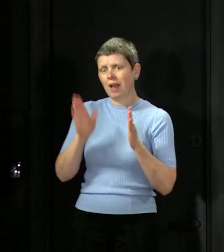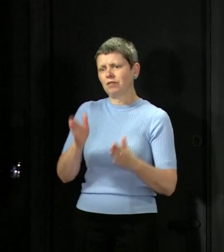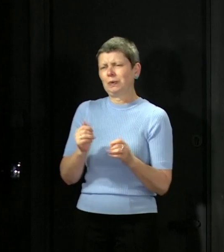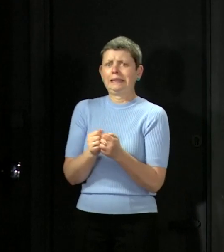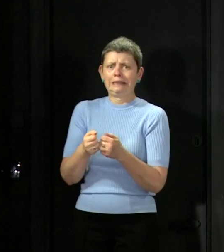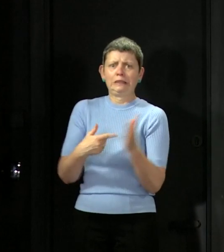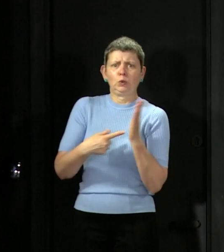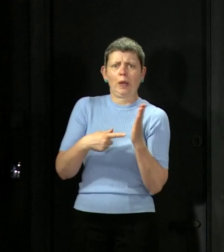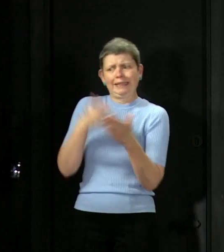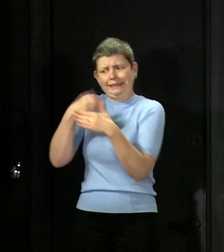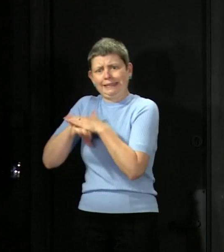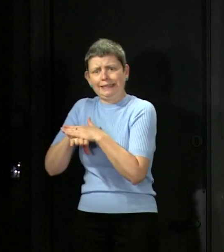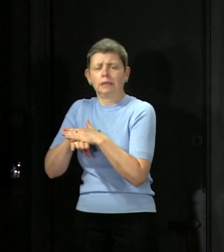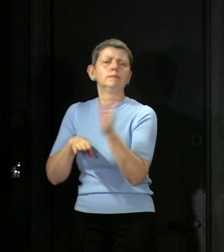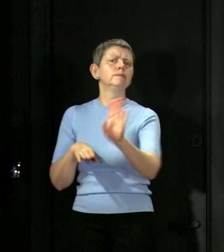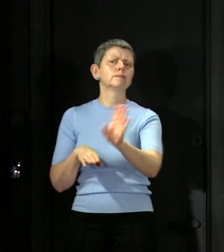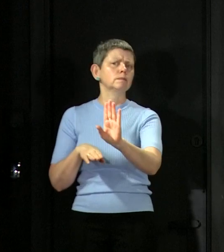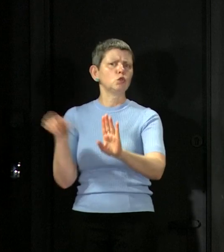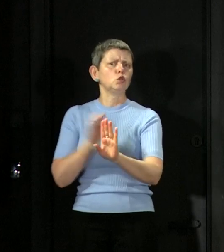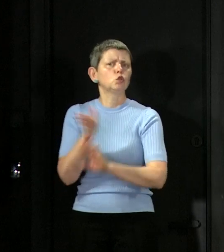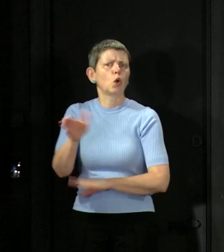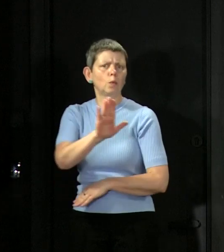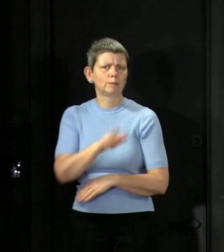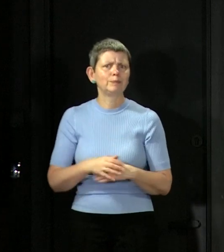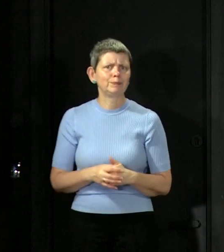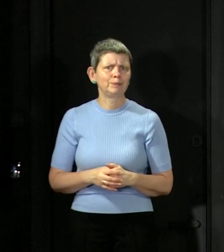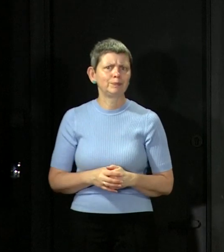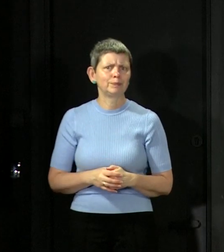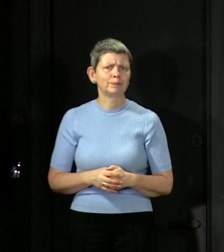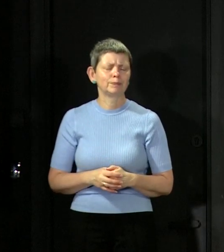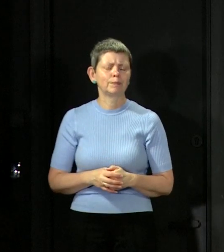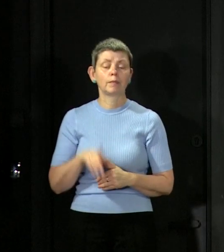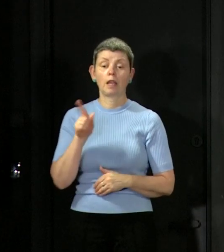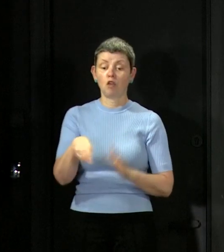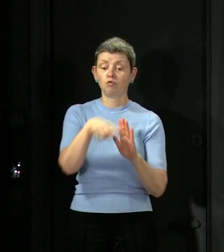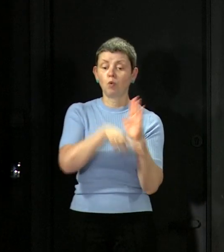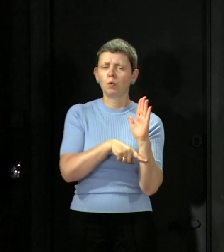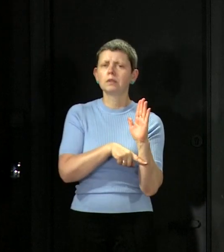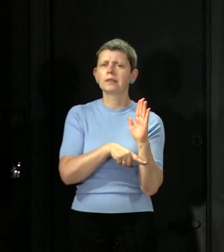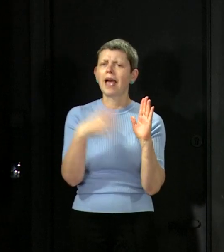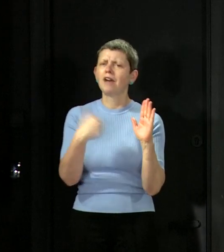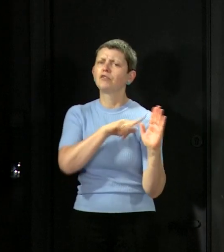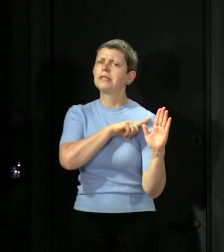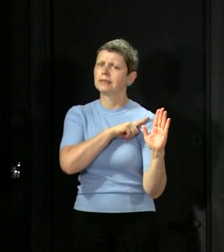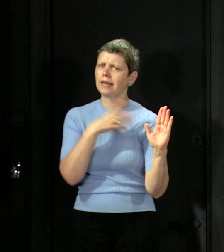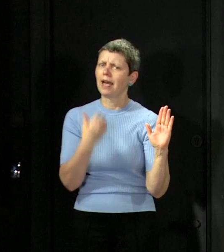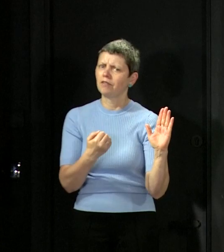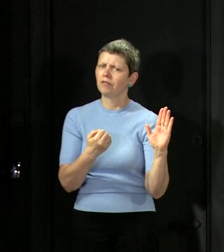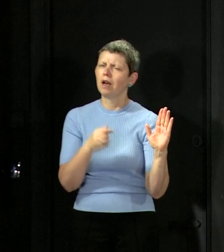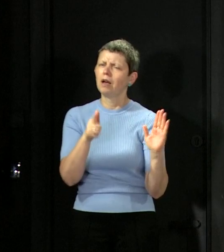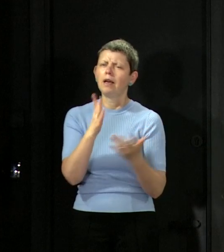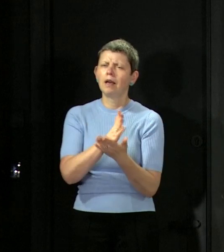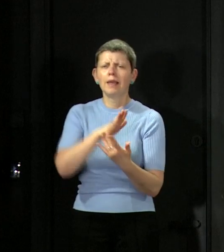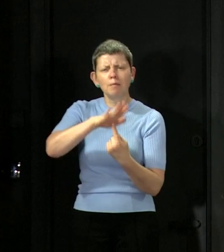then don't go. Again, to be clear, these rules are for a reason, and it's important that everybody understands